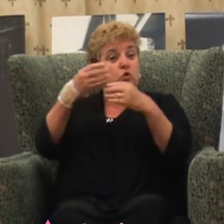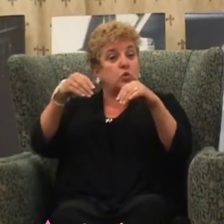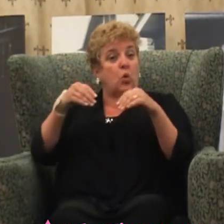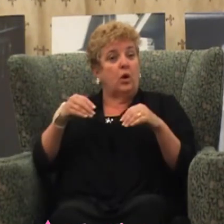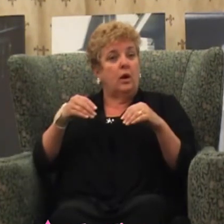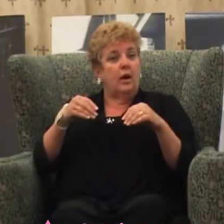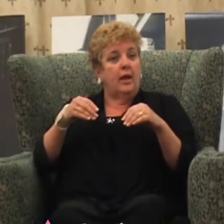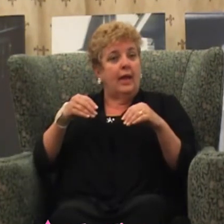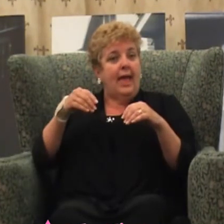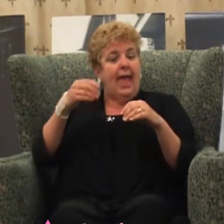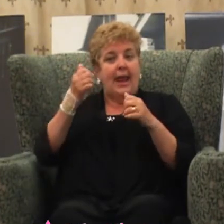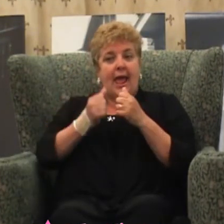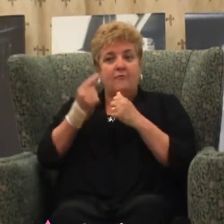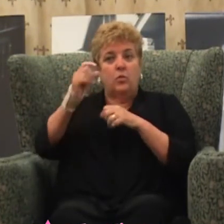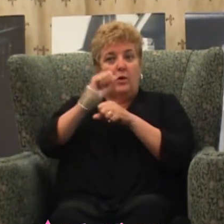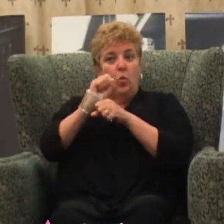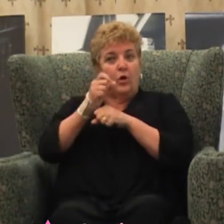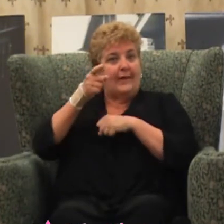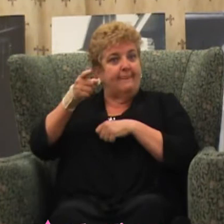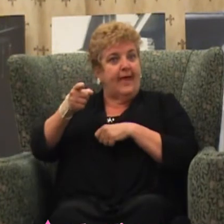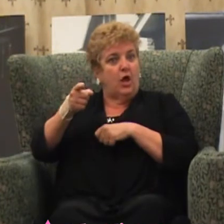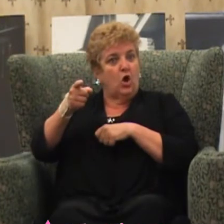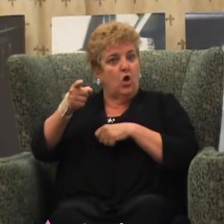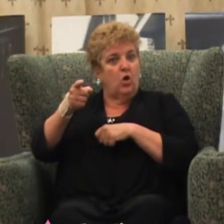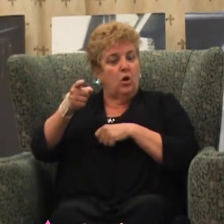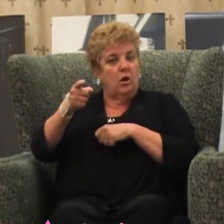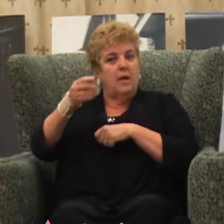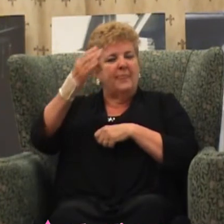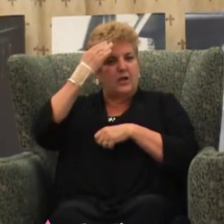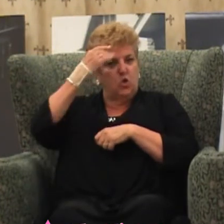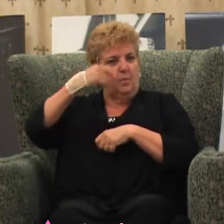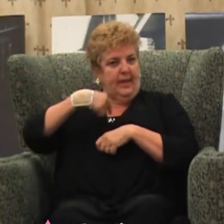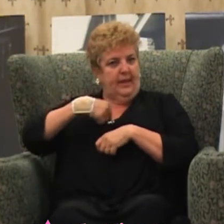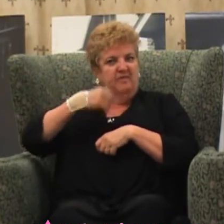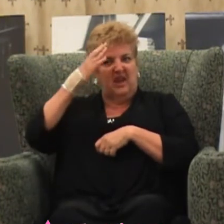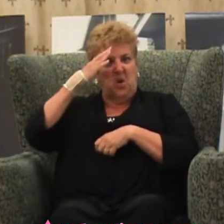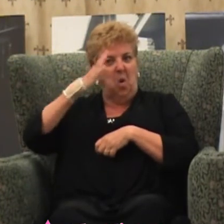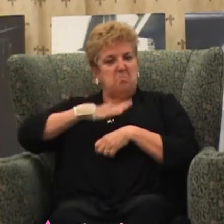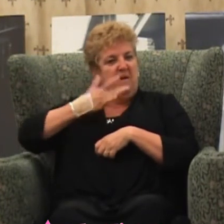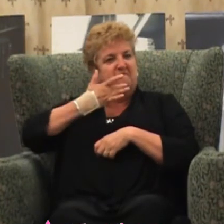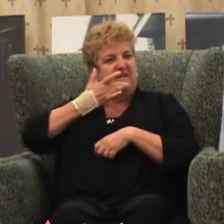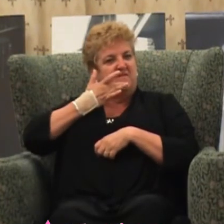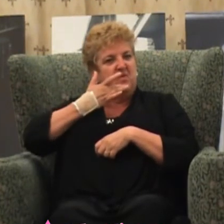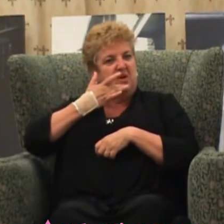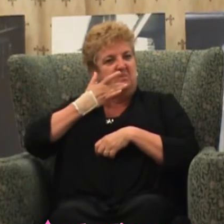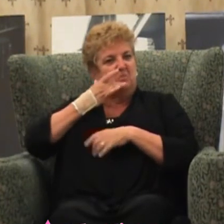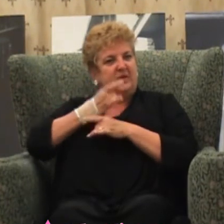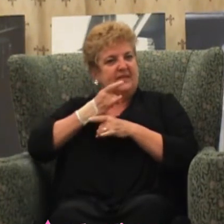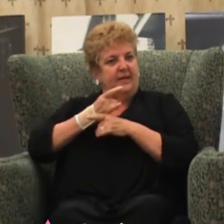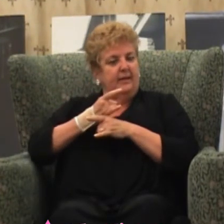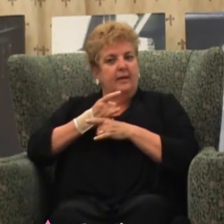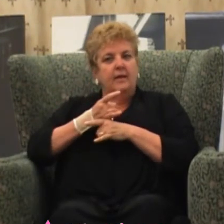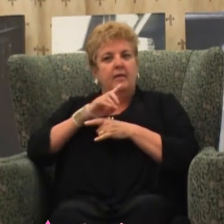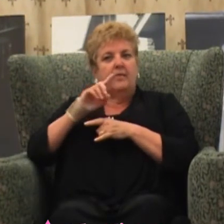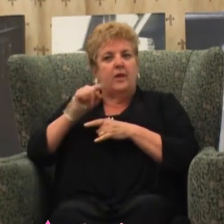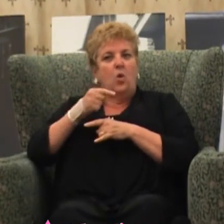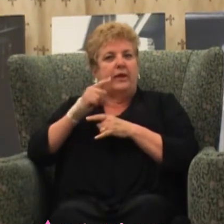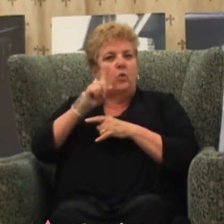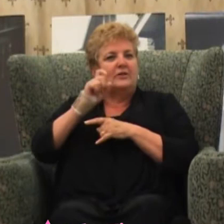counter of that liquor store knew me and knew what I drank. The difference was whether I was going to get a pint or a half pint. And I walked into